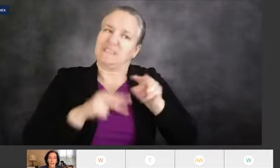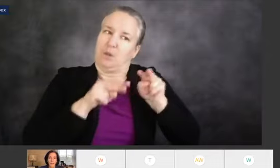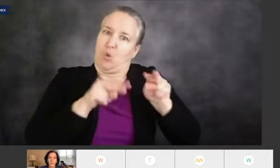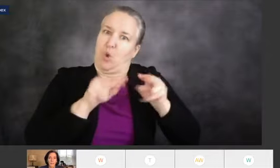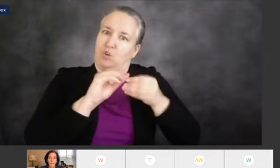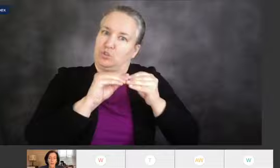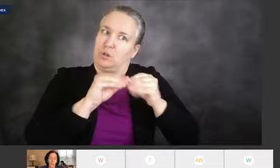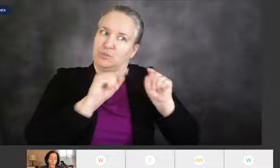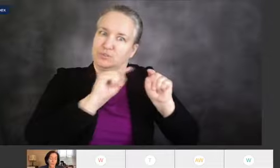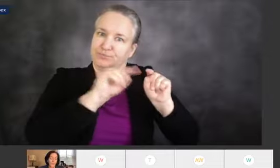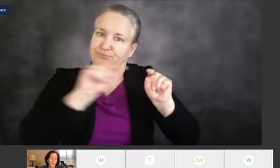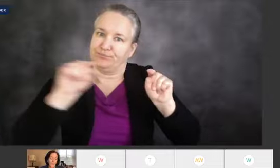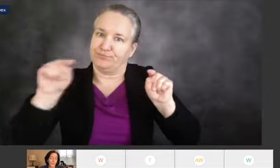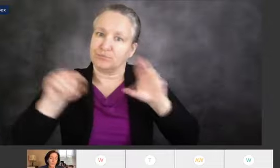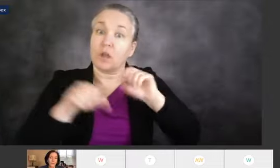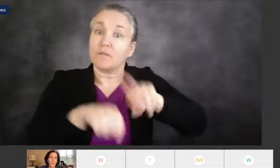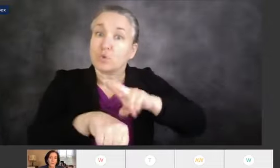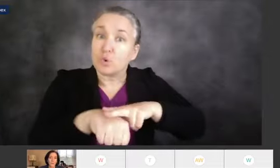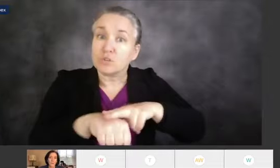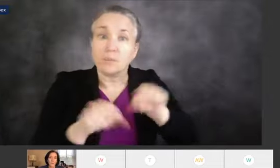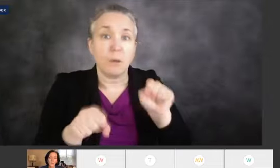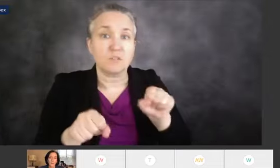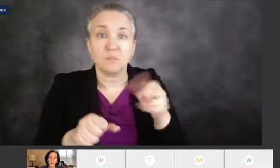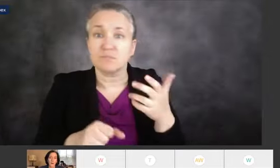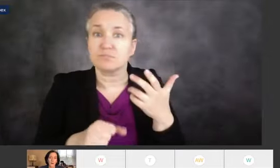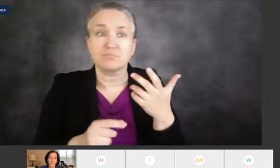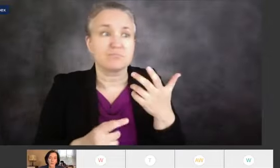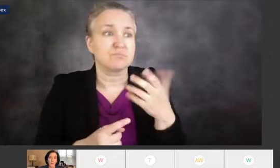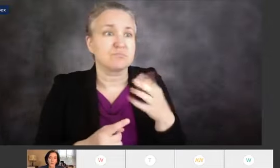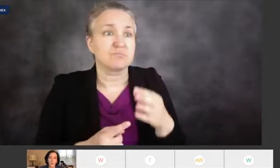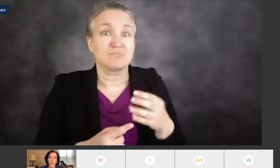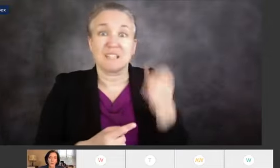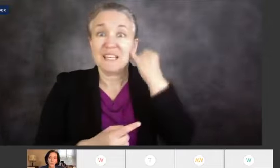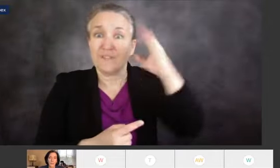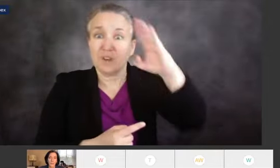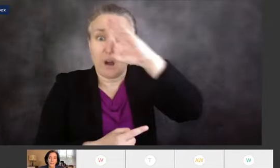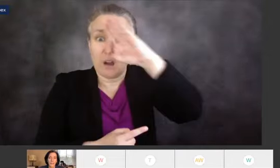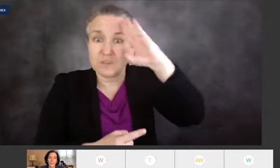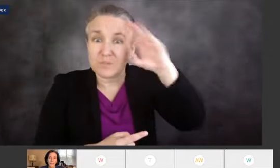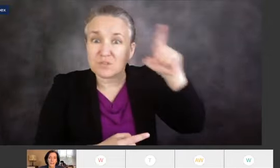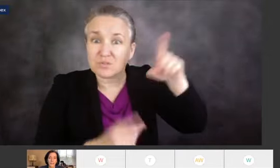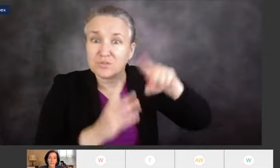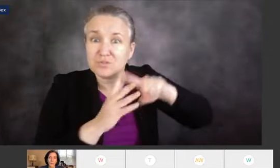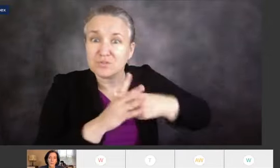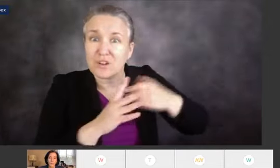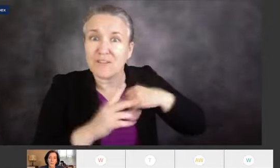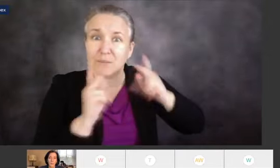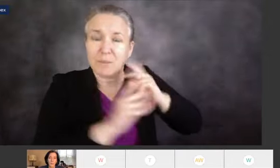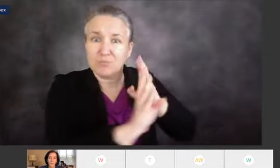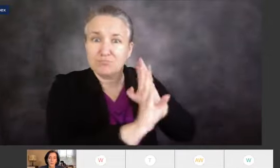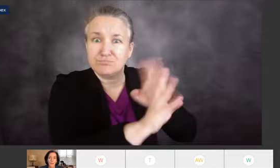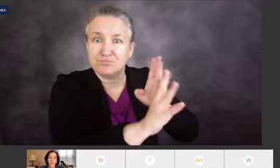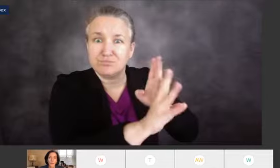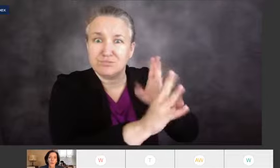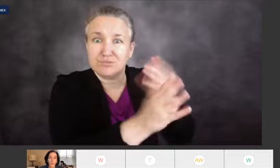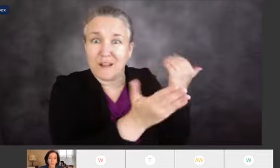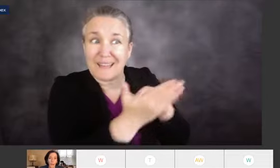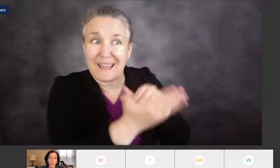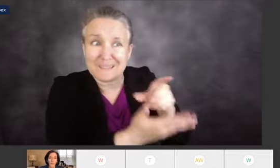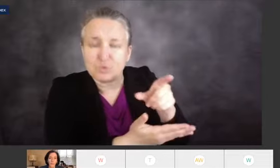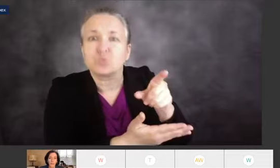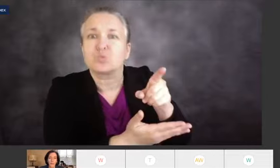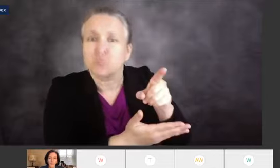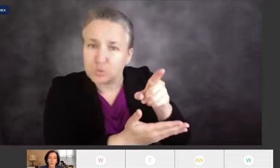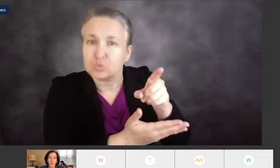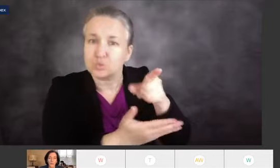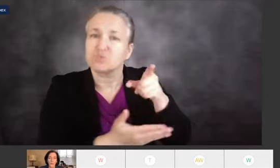things. And of course, it's possible, particularly if our hospitals start to be inundated again with patients. That